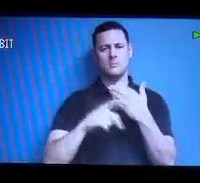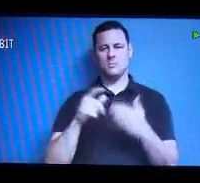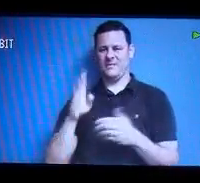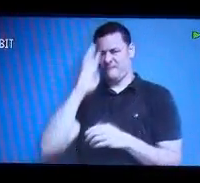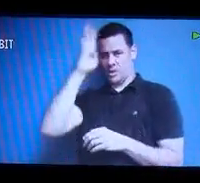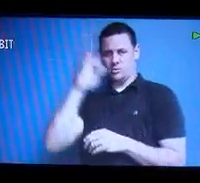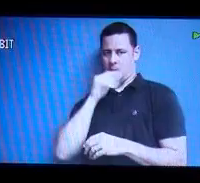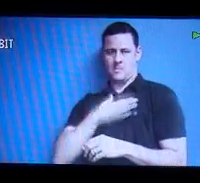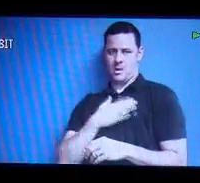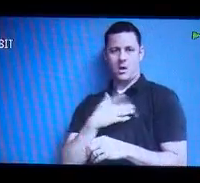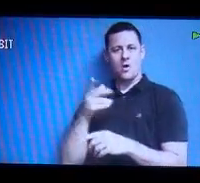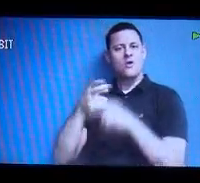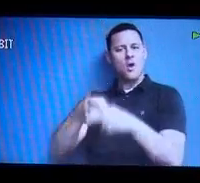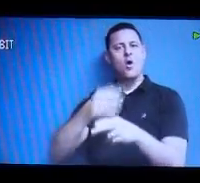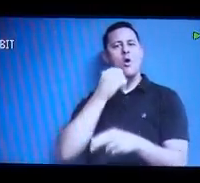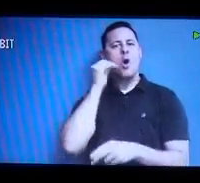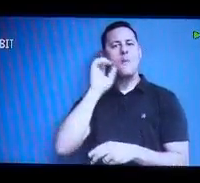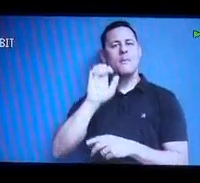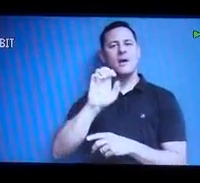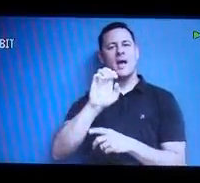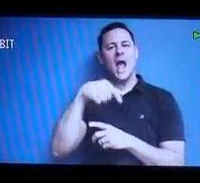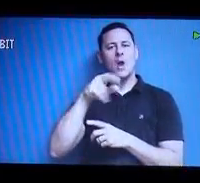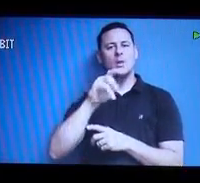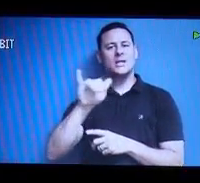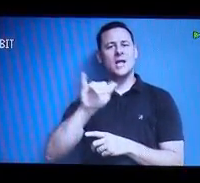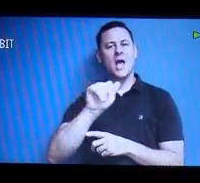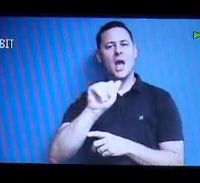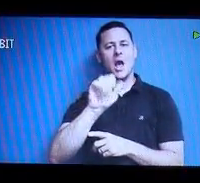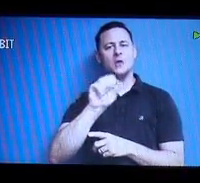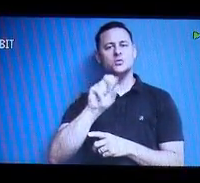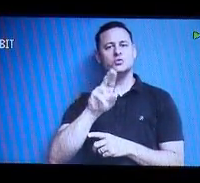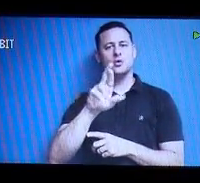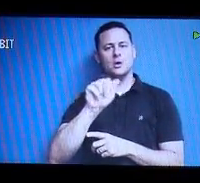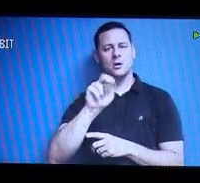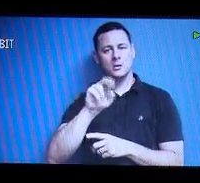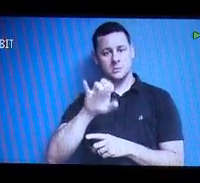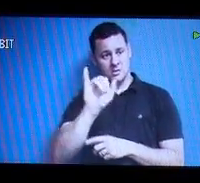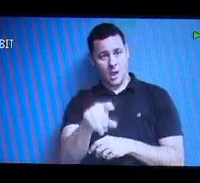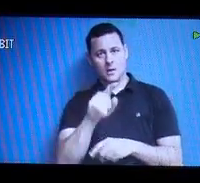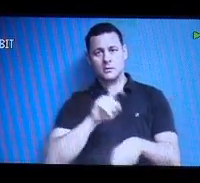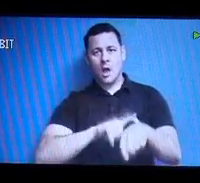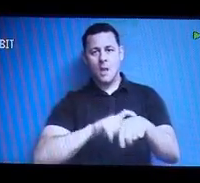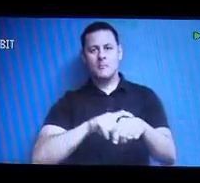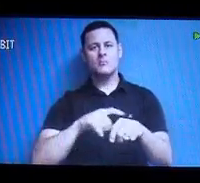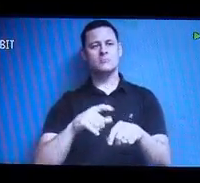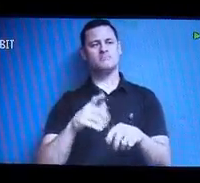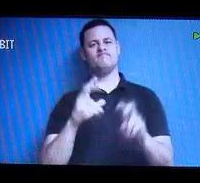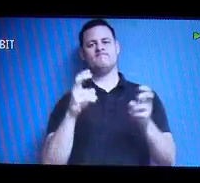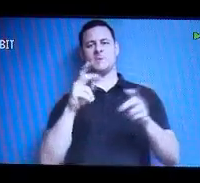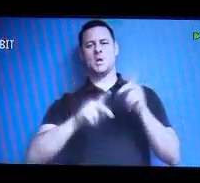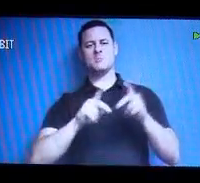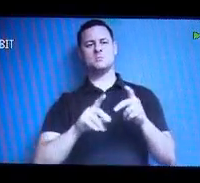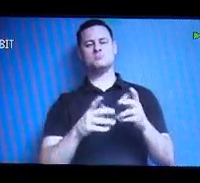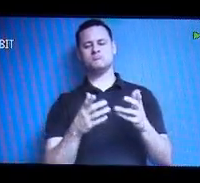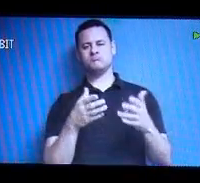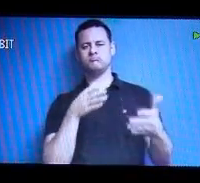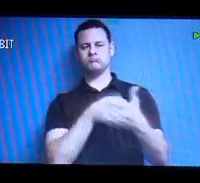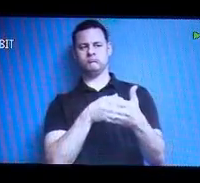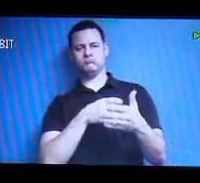Equity Assurance. And at that time, there was racial change, and there was fear of a negative spiral. Everyone thought that when low-income